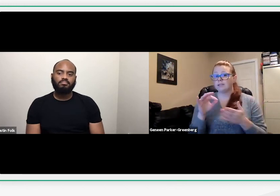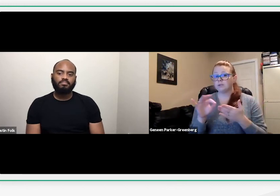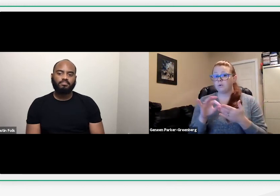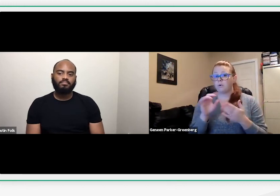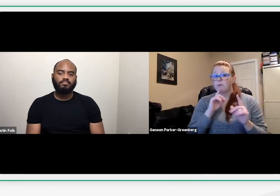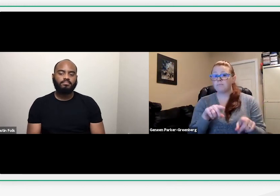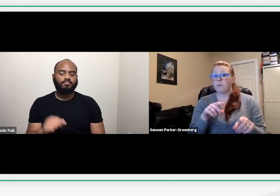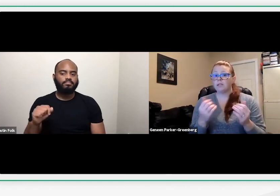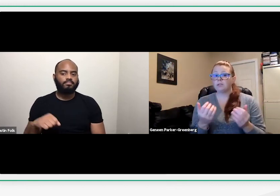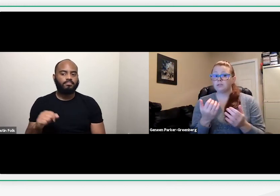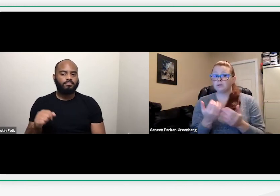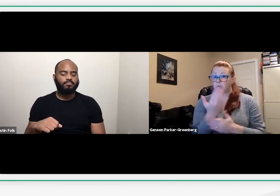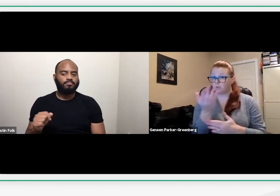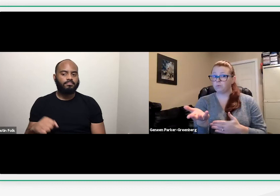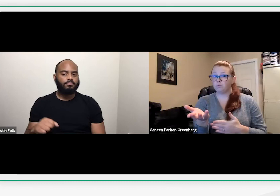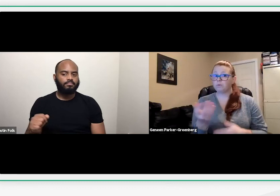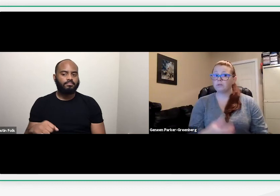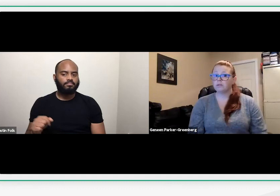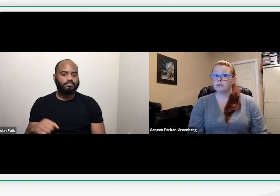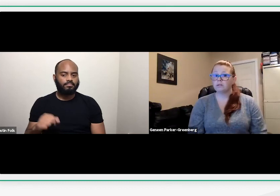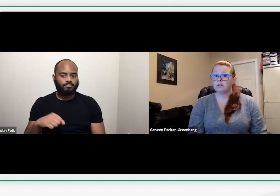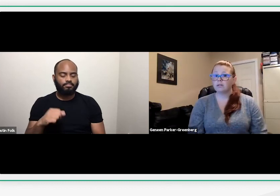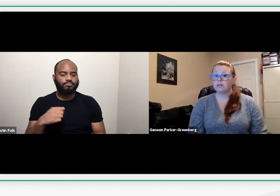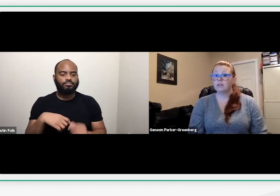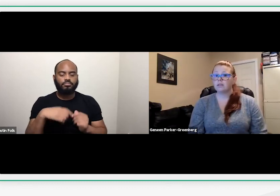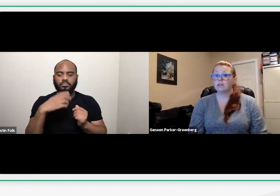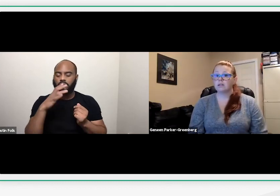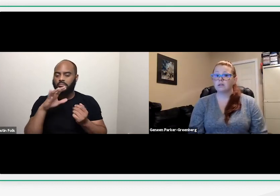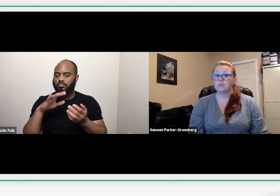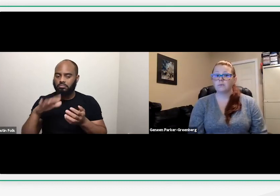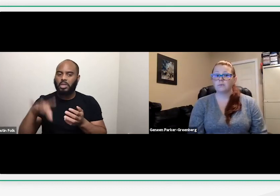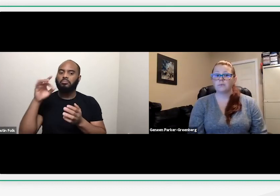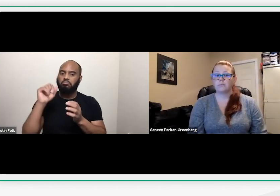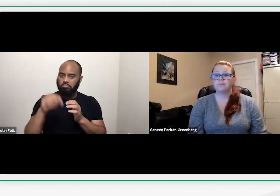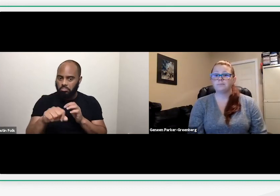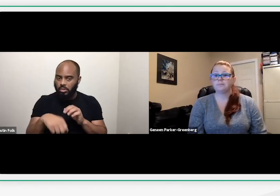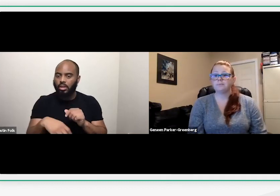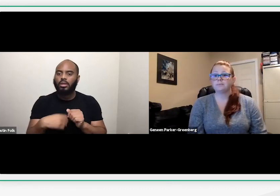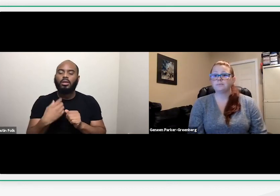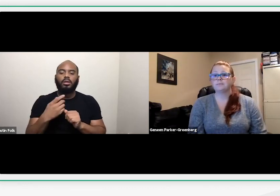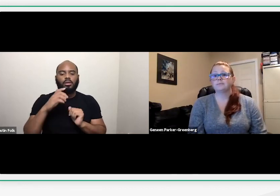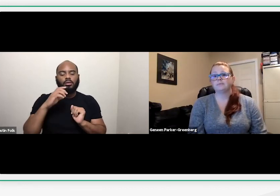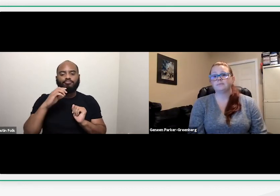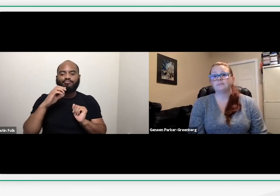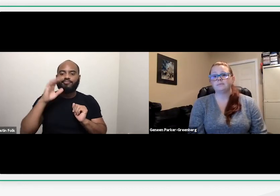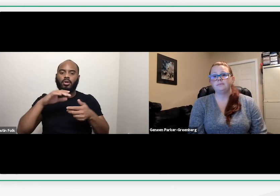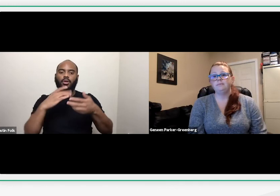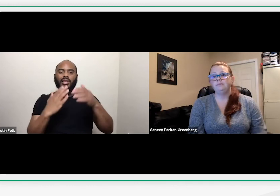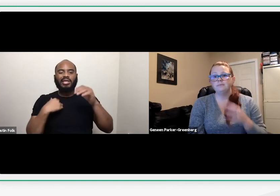Also, Justin, we have the link for your free credit score report.